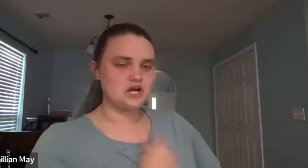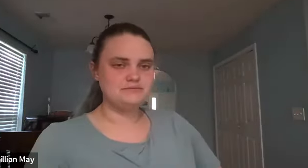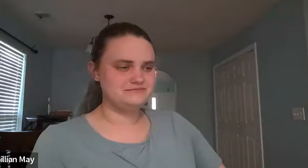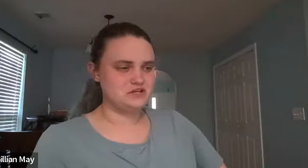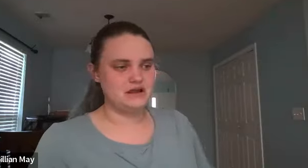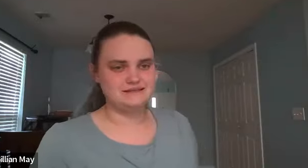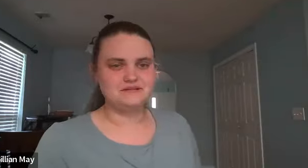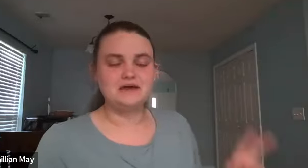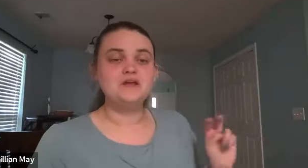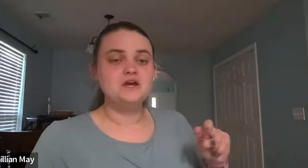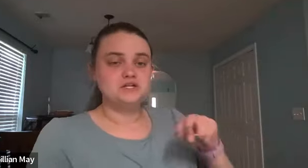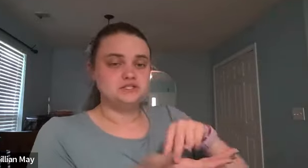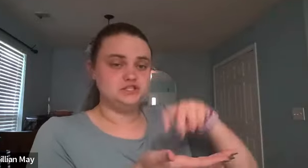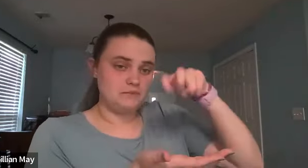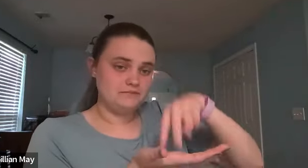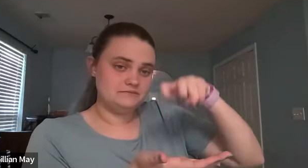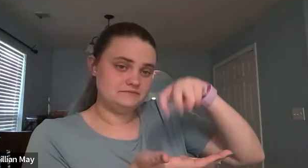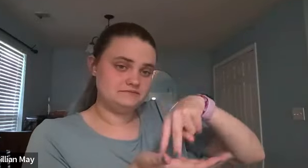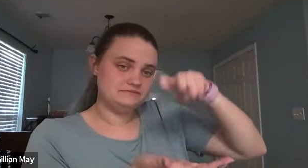jump. Sorry, I skipped ahead. Jump.